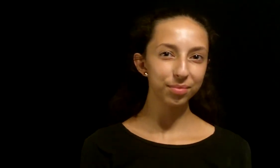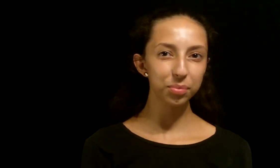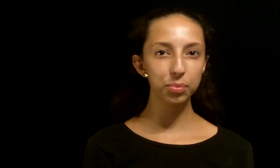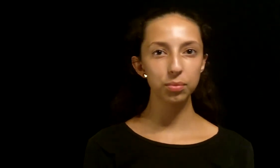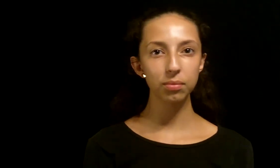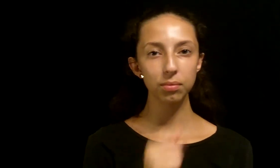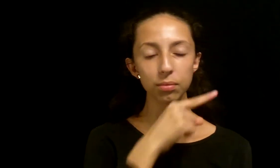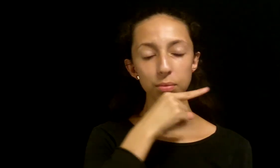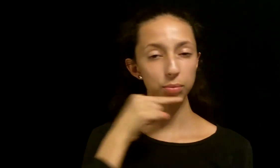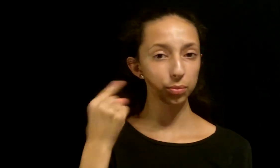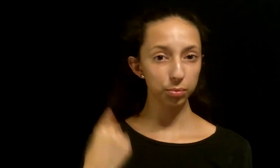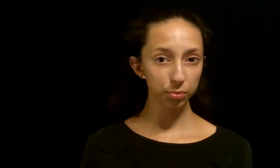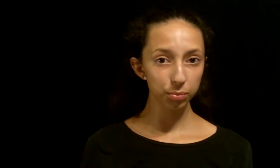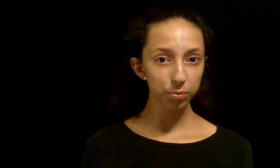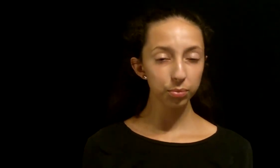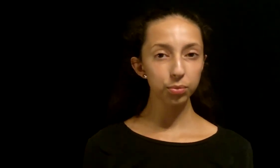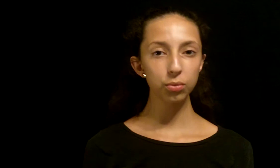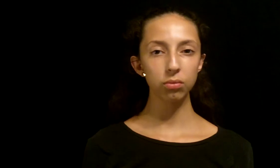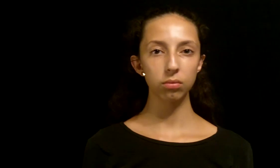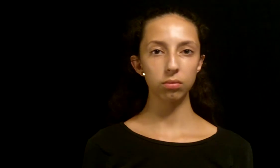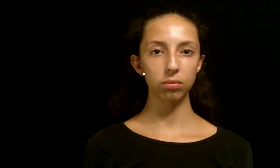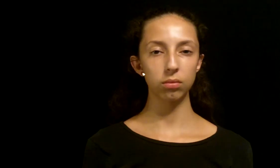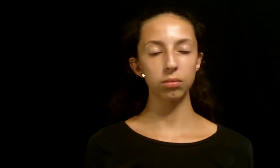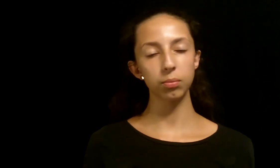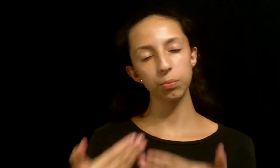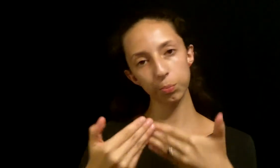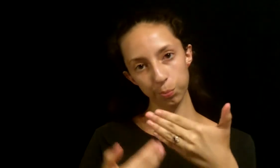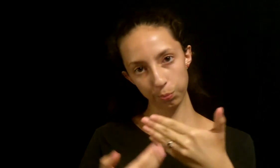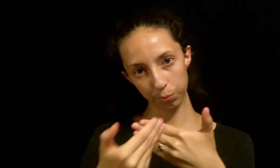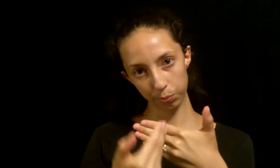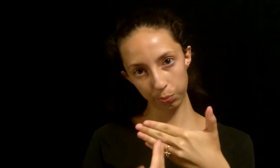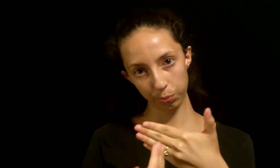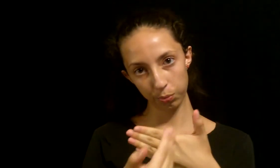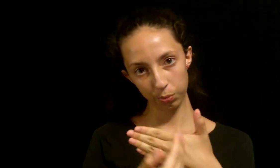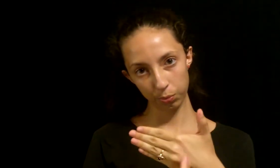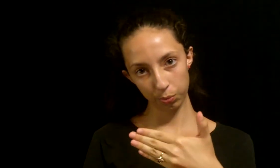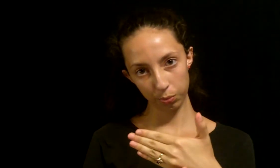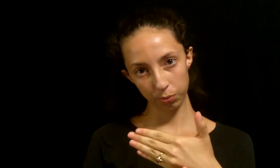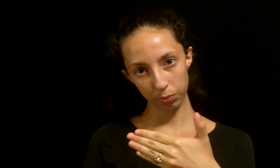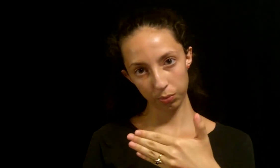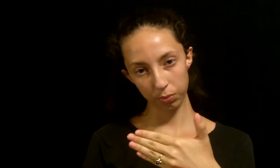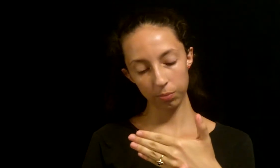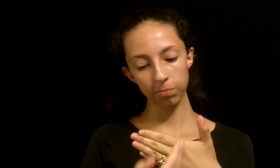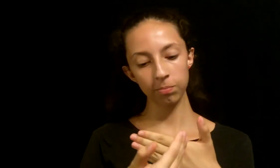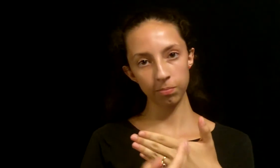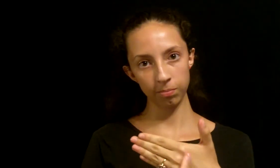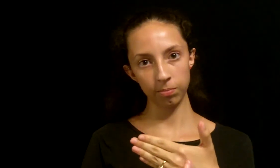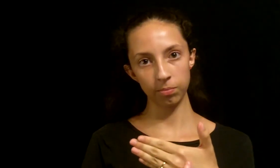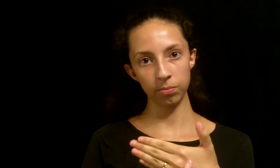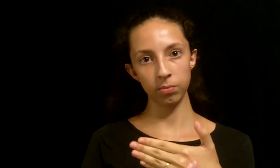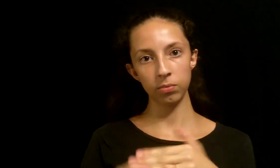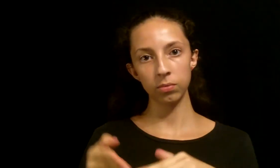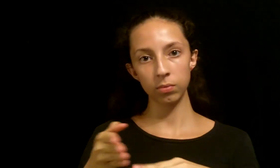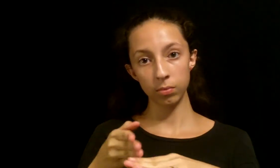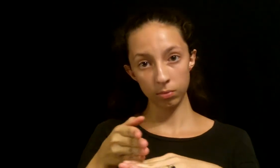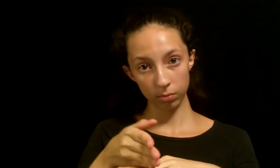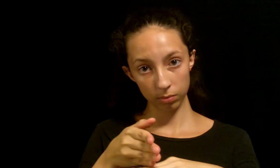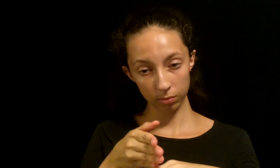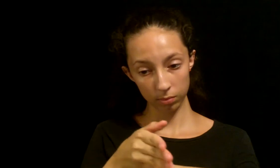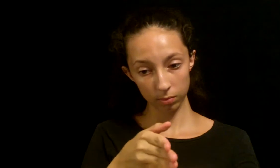There's honey. And then bread. If you do it down your hand, it's bread. If you do it this way, it's